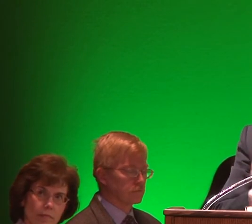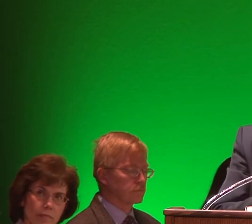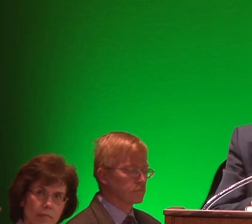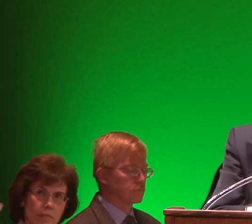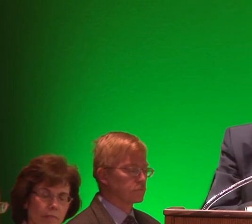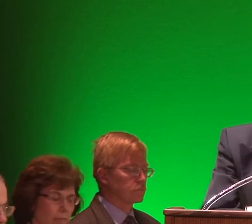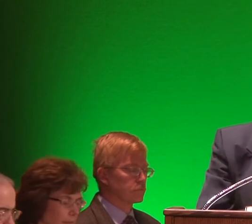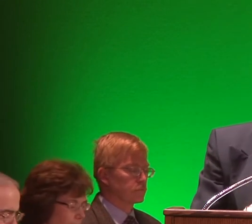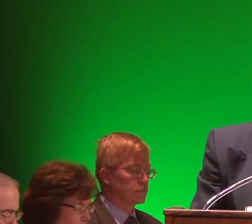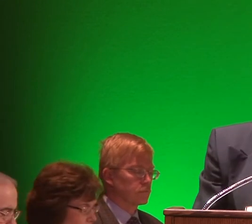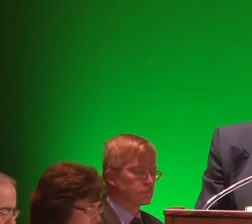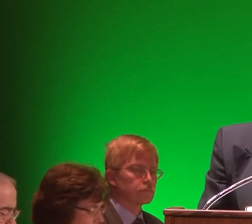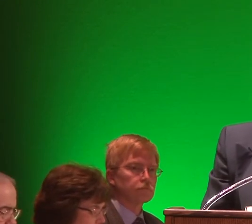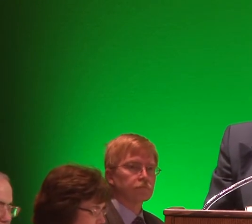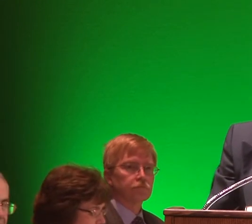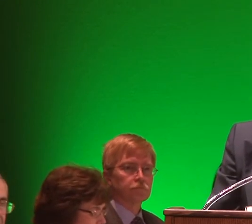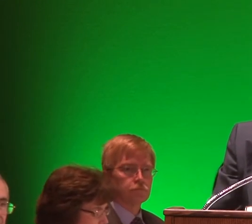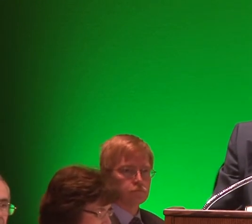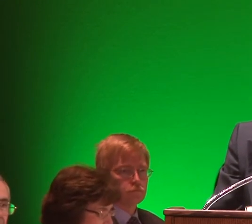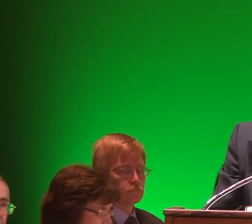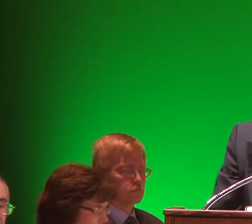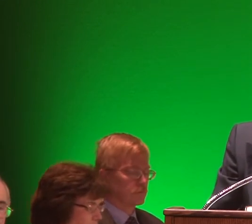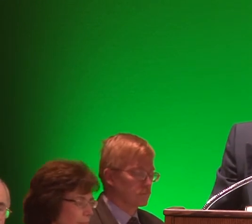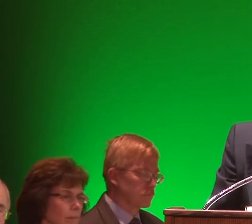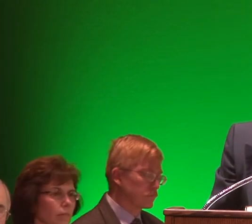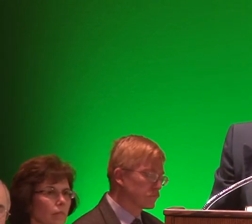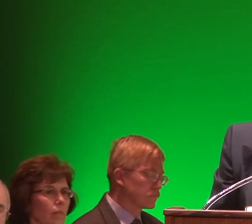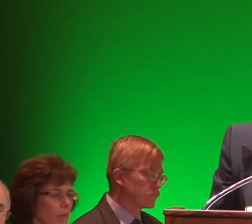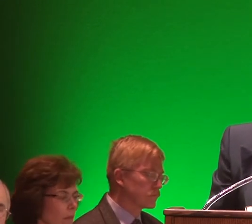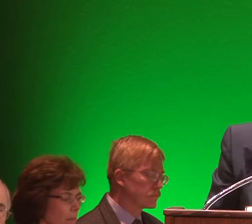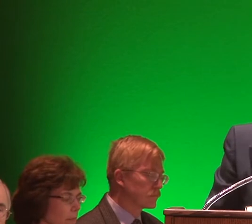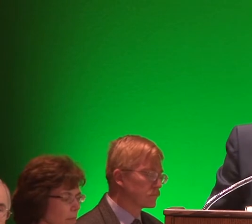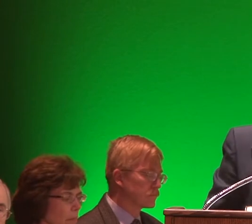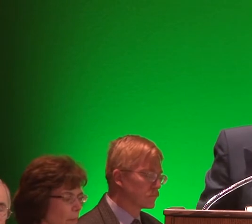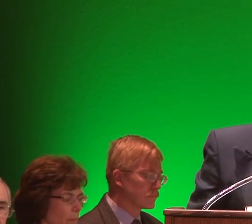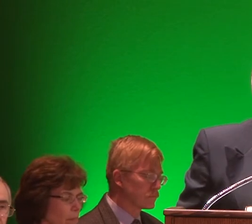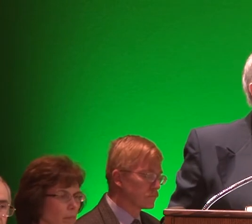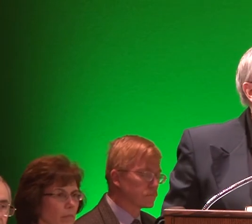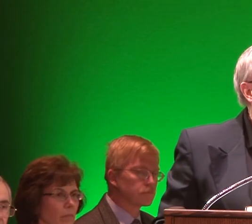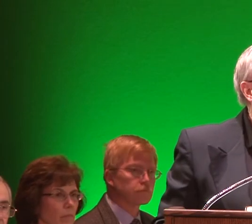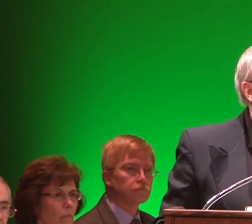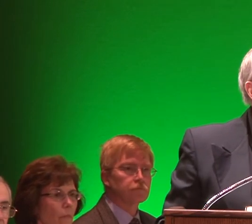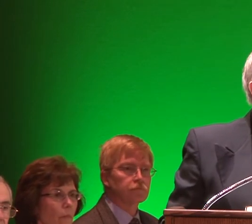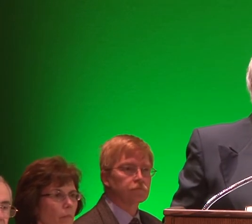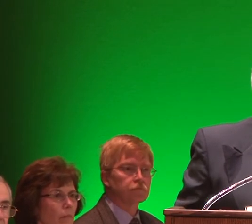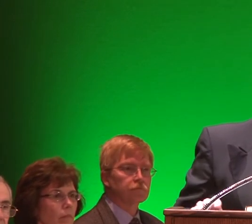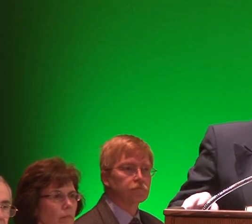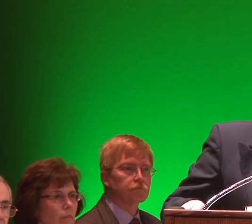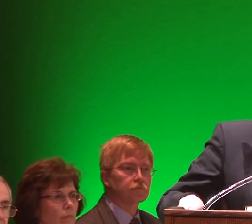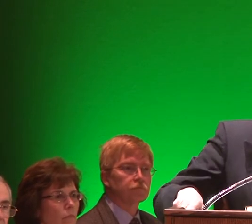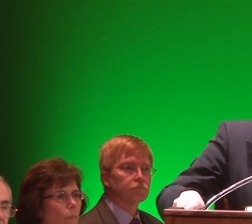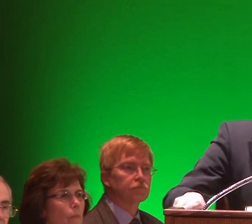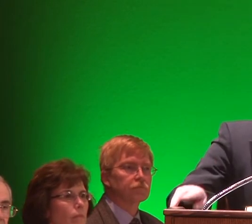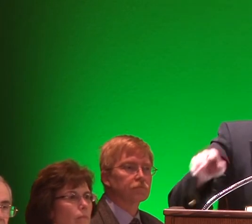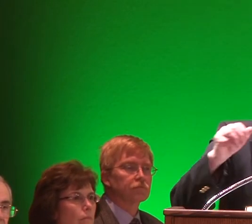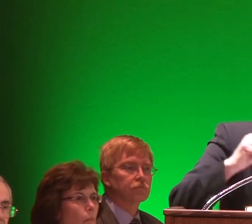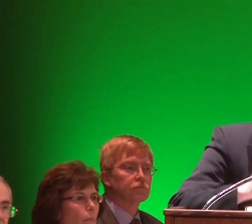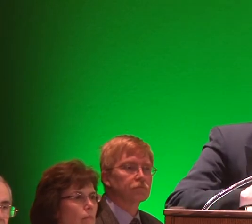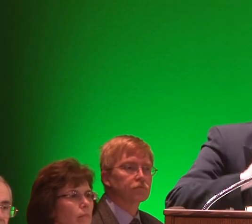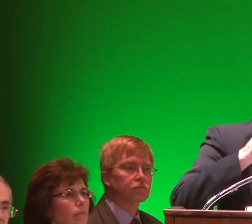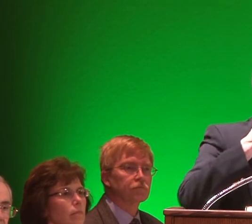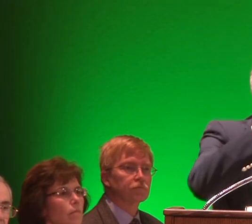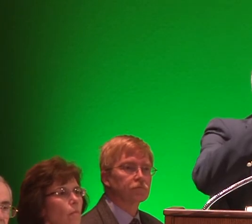Gives me great pleasure. By the way, There are some persons who look very